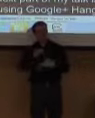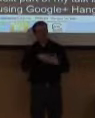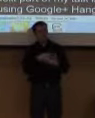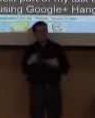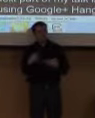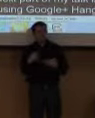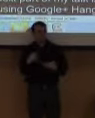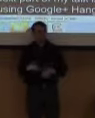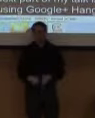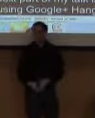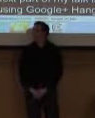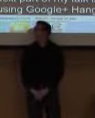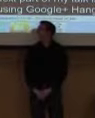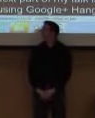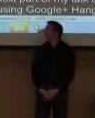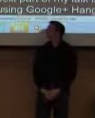certain circumstances.